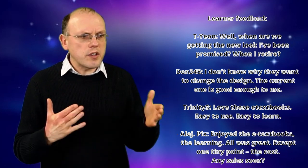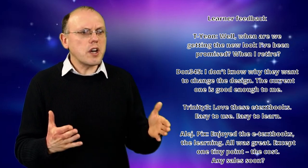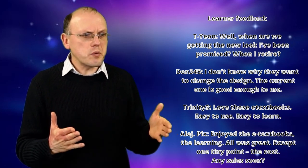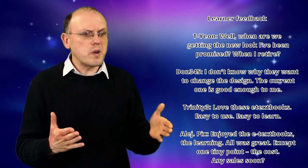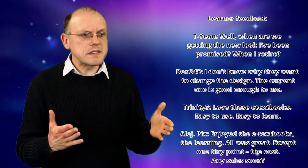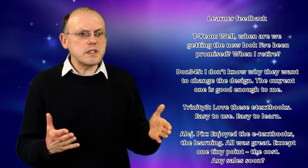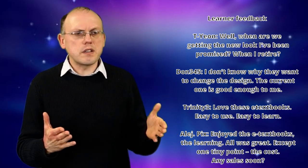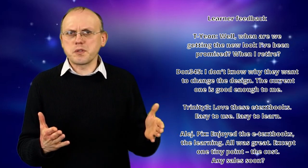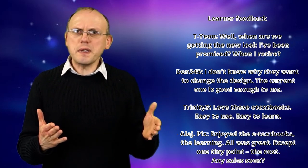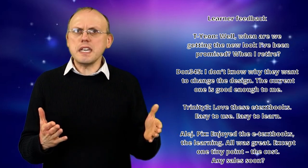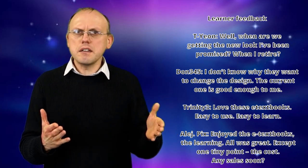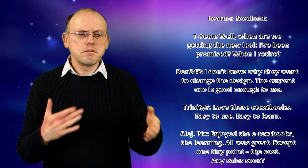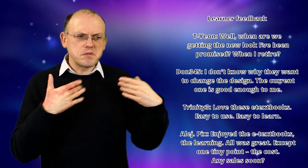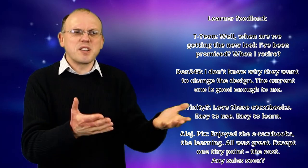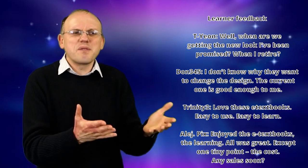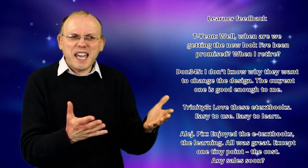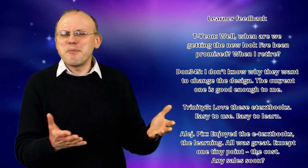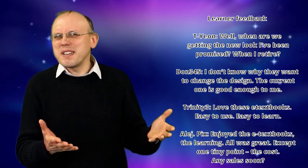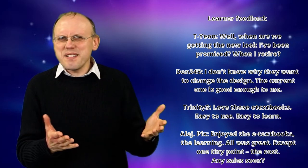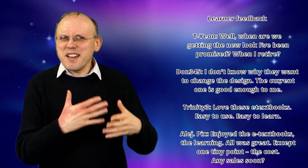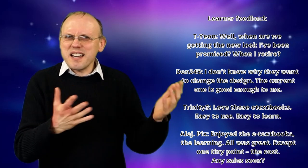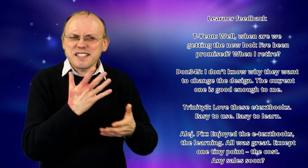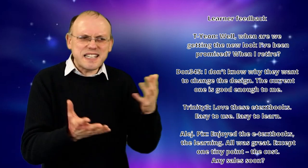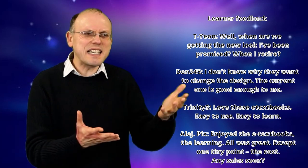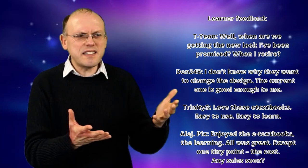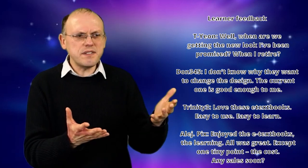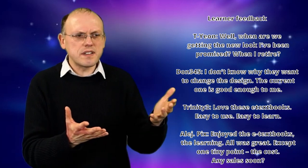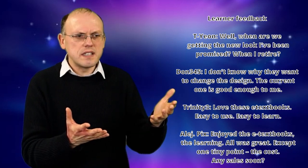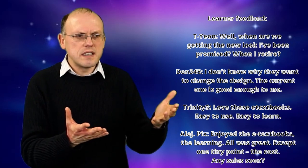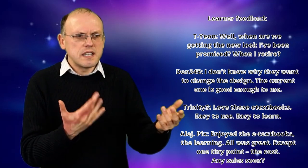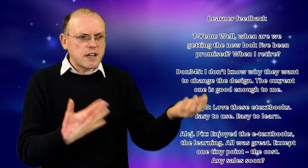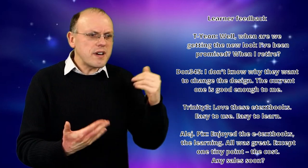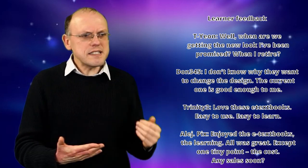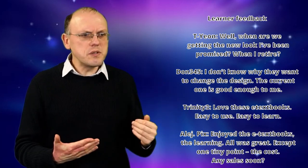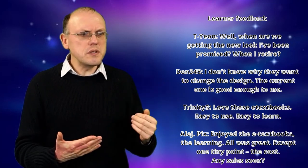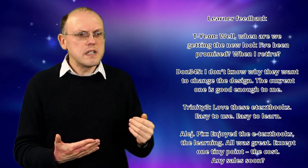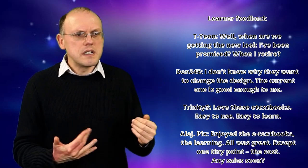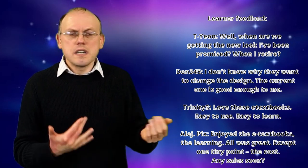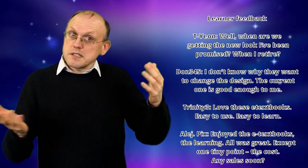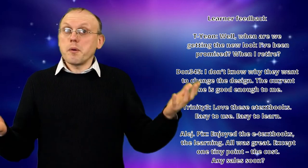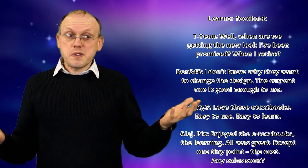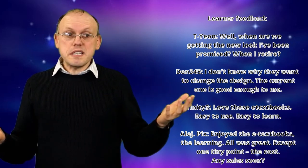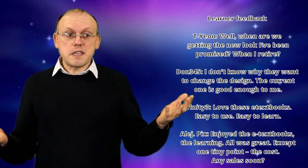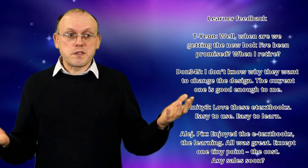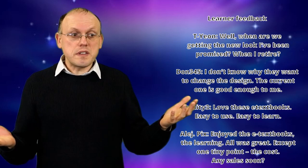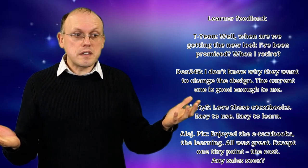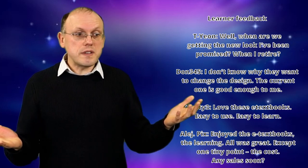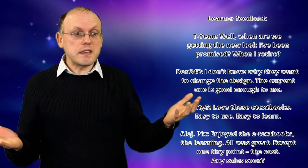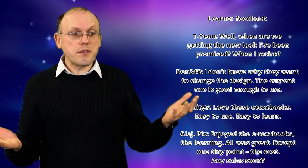current one is good enough to me. Not very happy either, it's negative. And the last two, it's more positive. Trinity 3 says